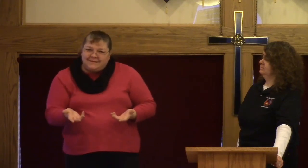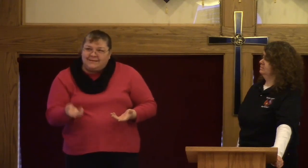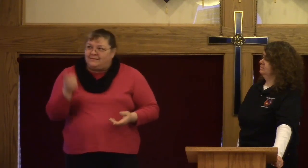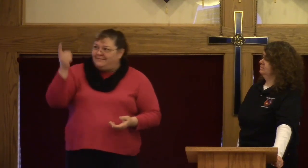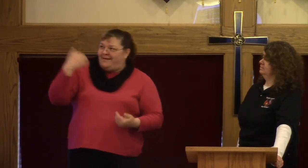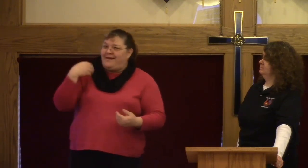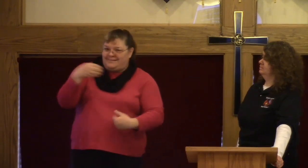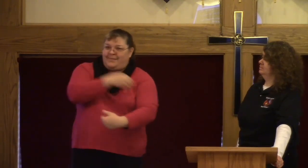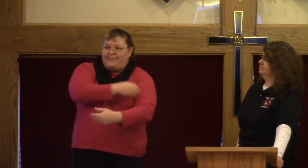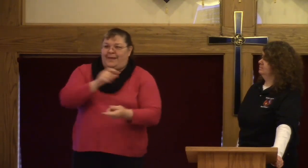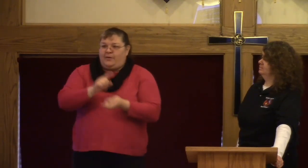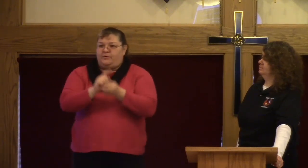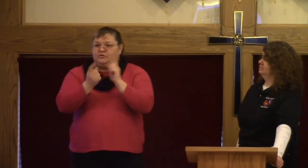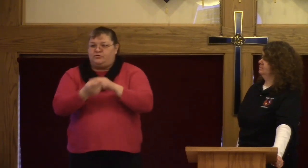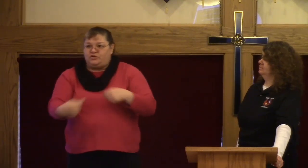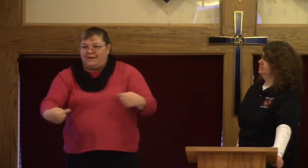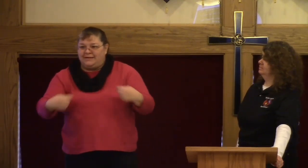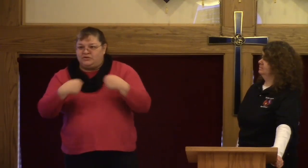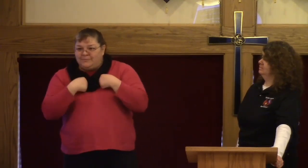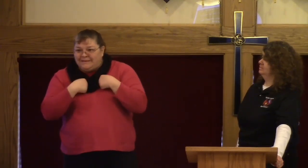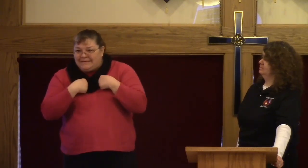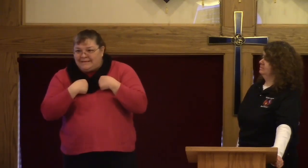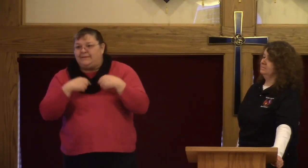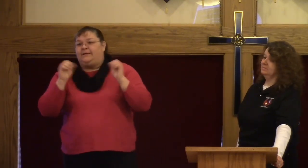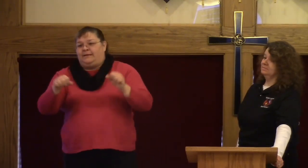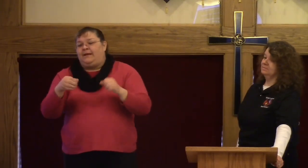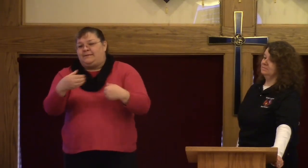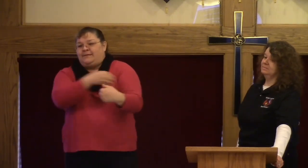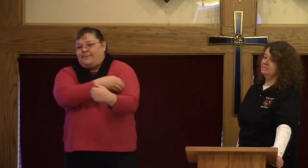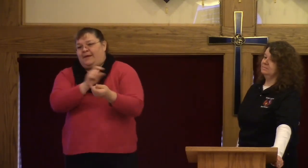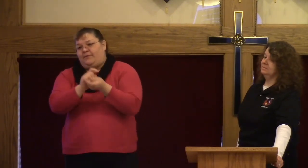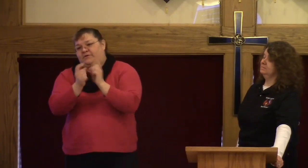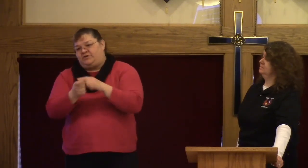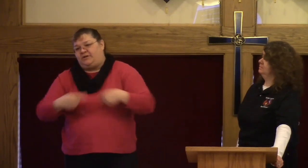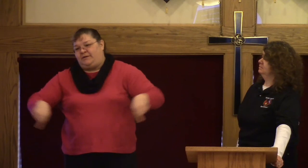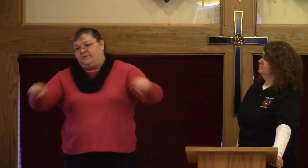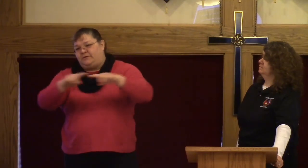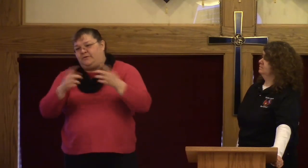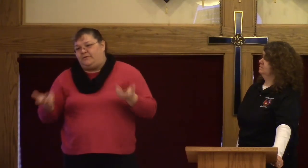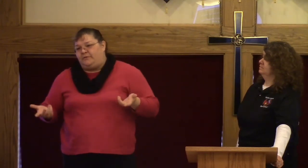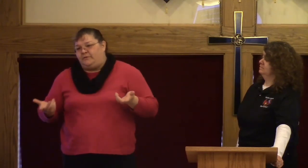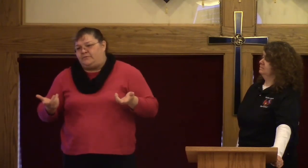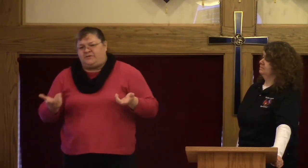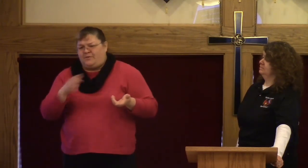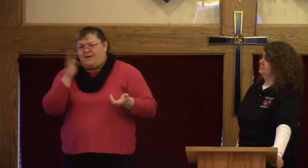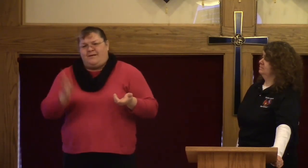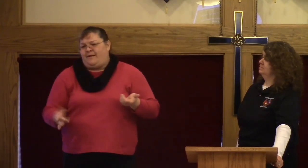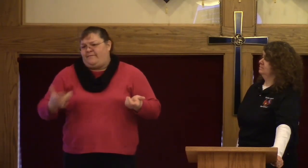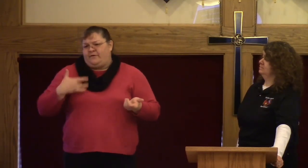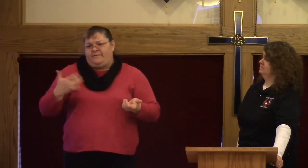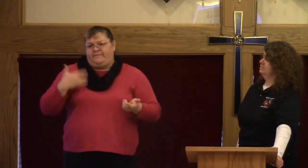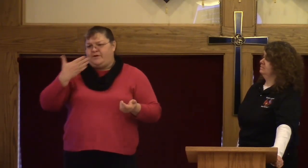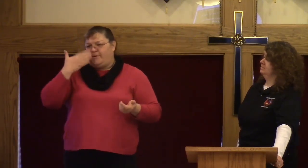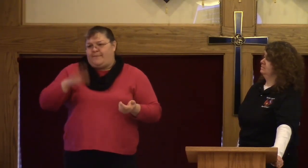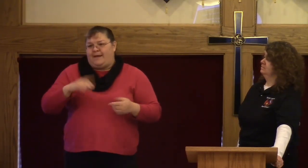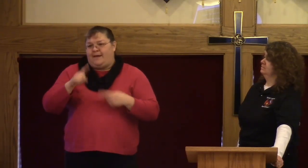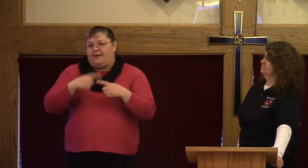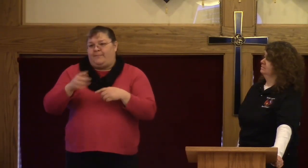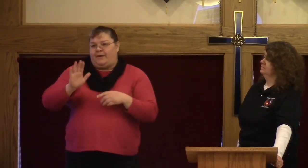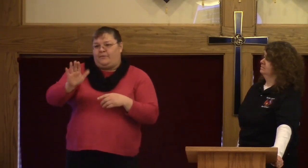say, he has the power to change you. He has the power to change you also. So never feel